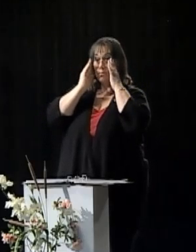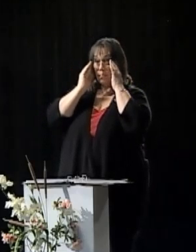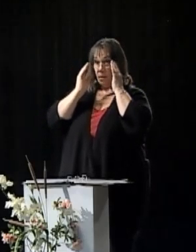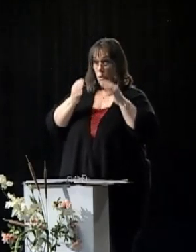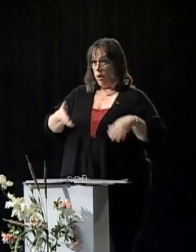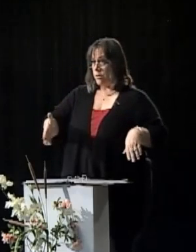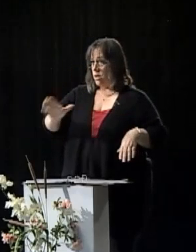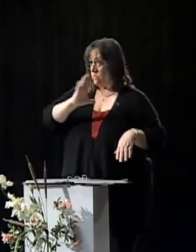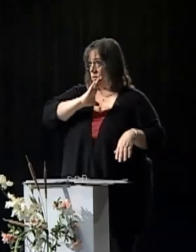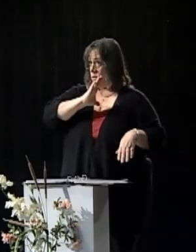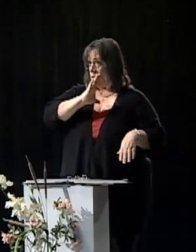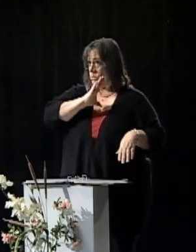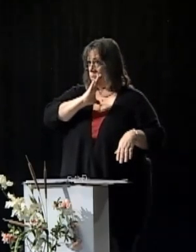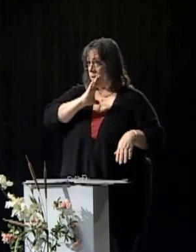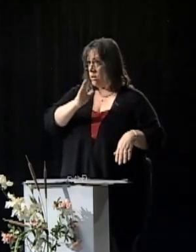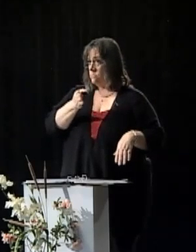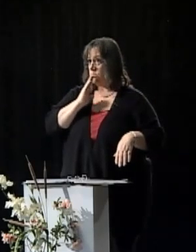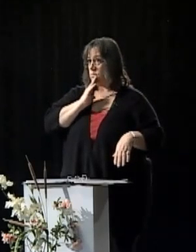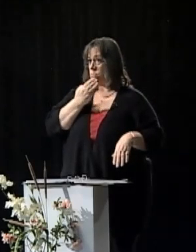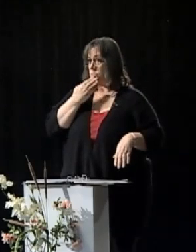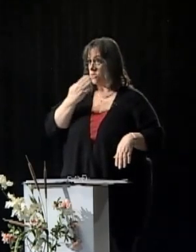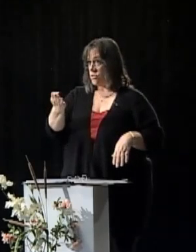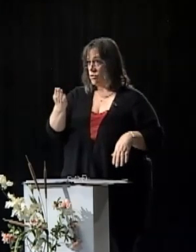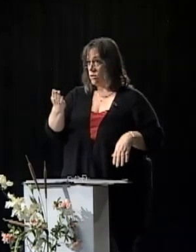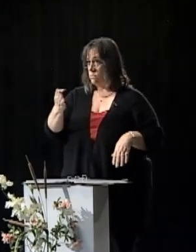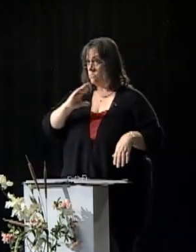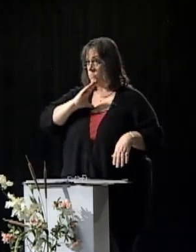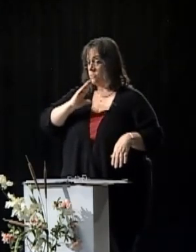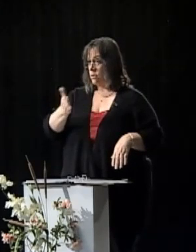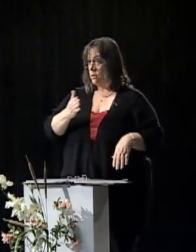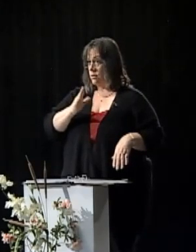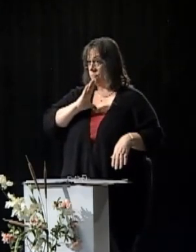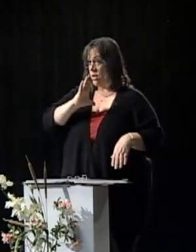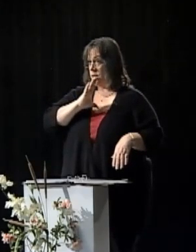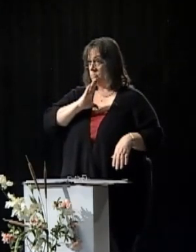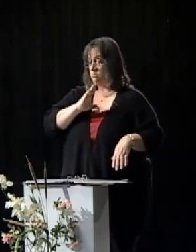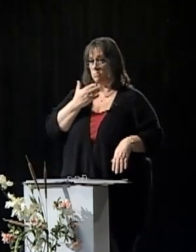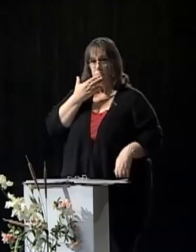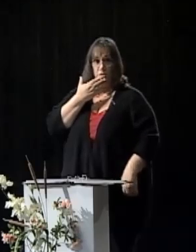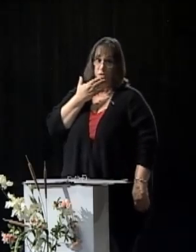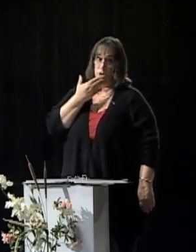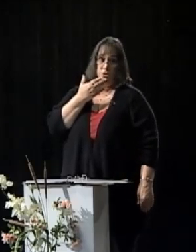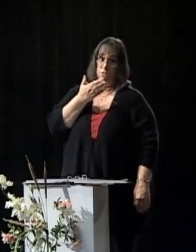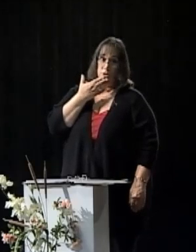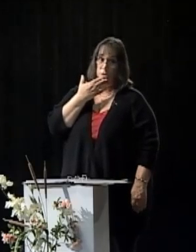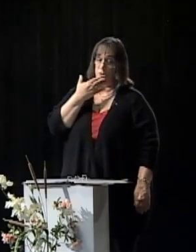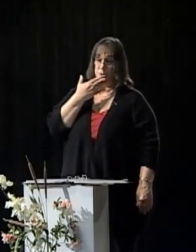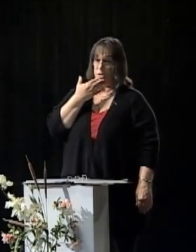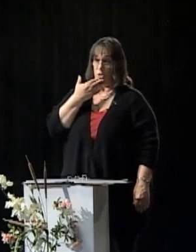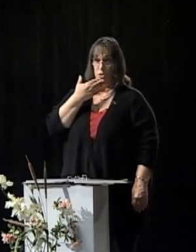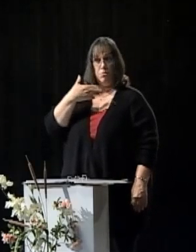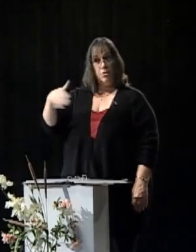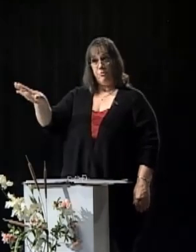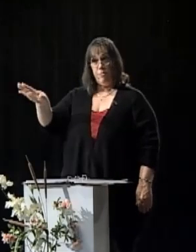How are you today? Are you good? You fine? This is good? Fine? If you're not doing good, it's good, but you're throwing it